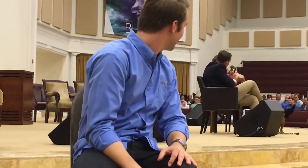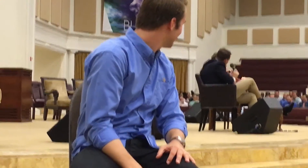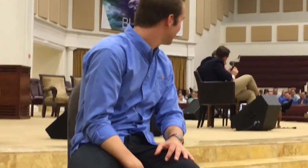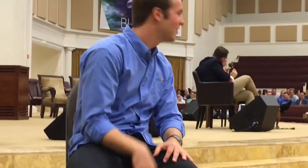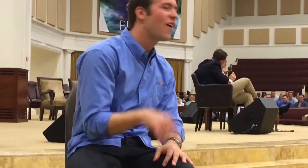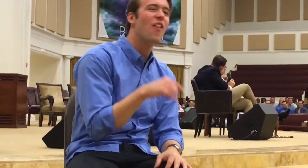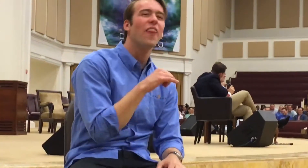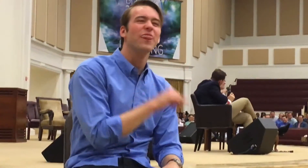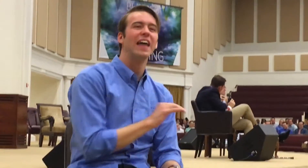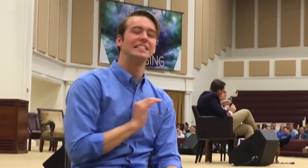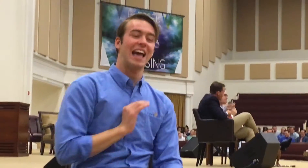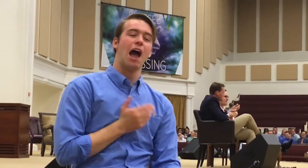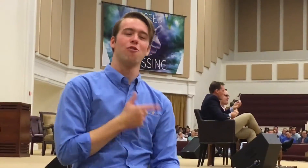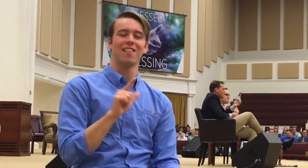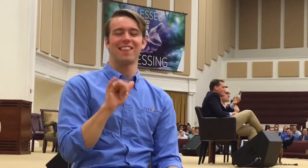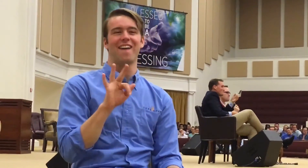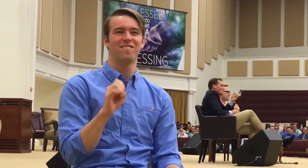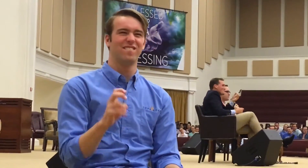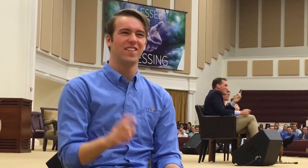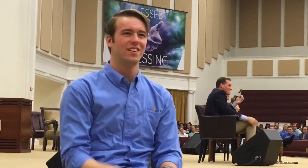That's our life.